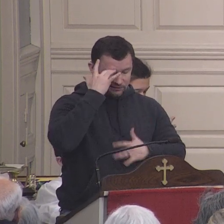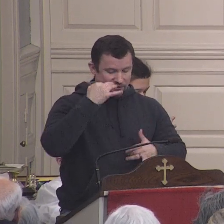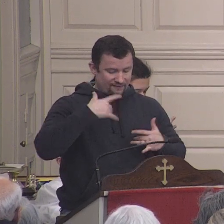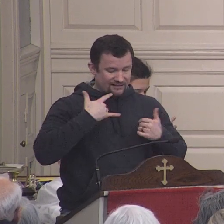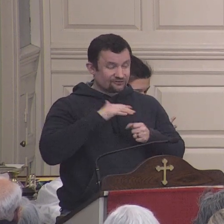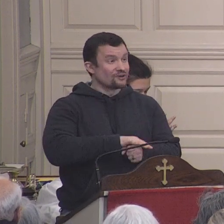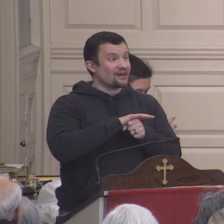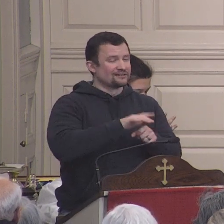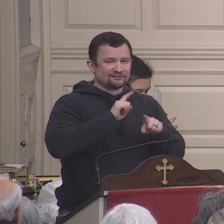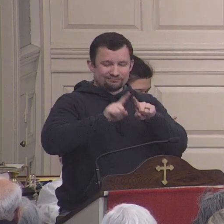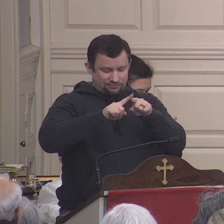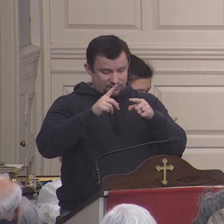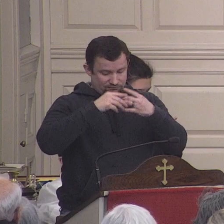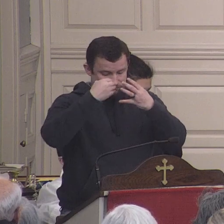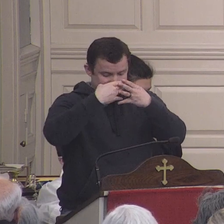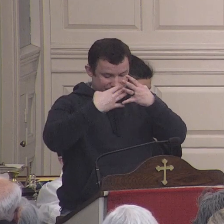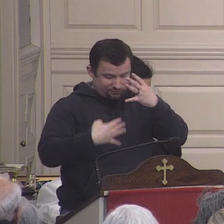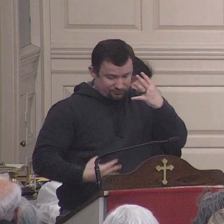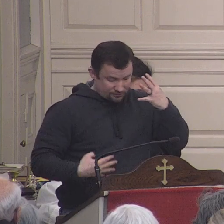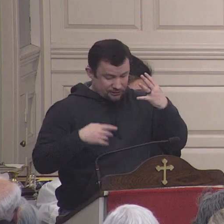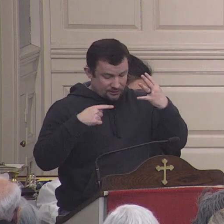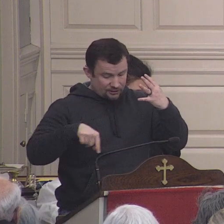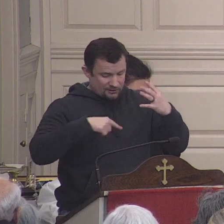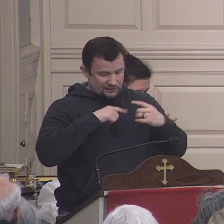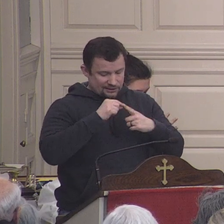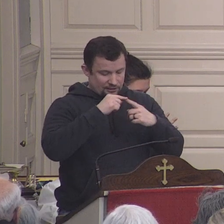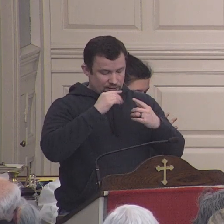For those being held hostage,